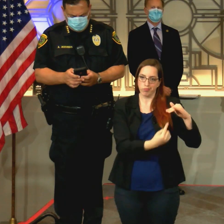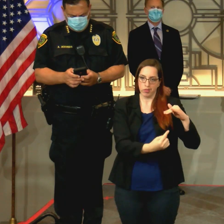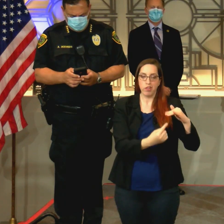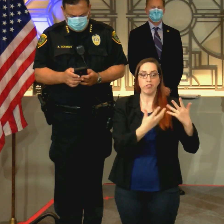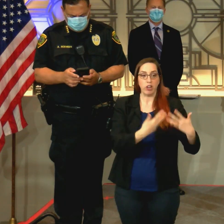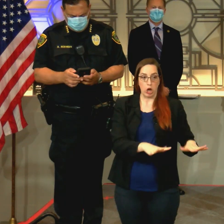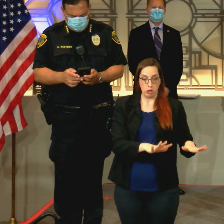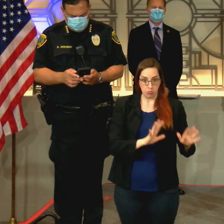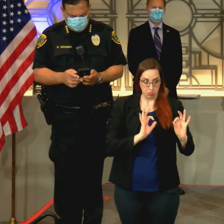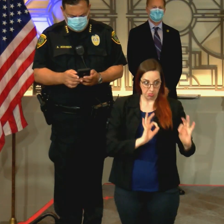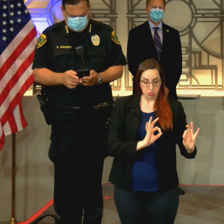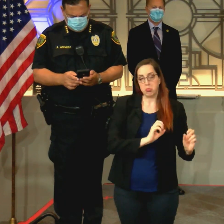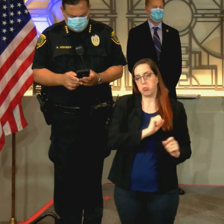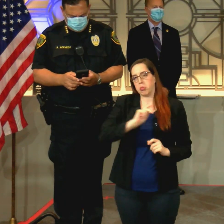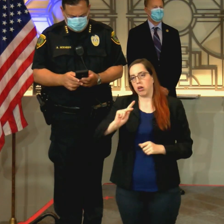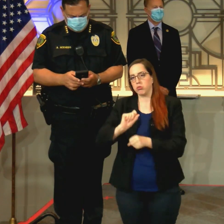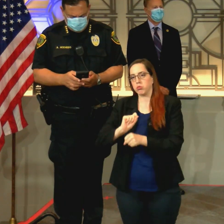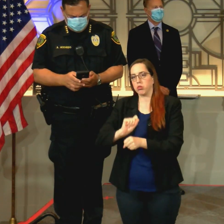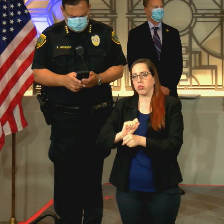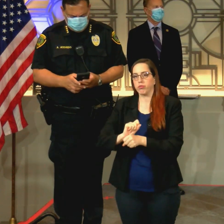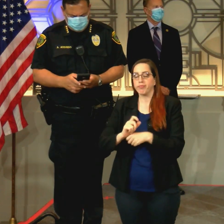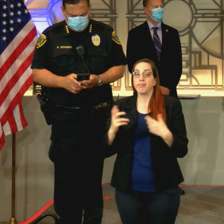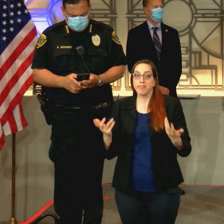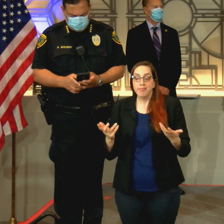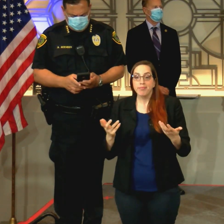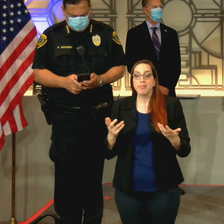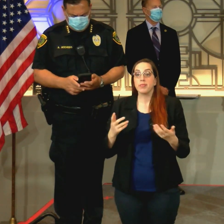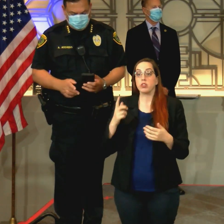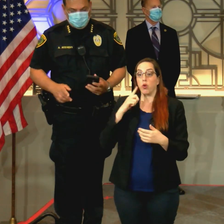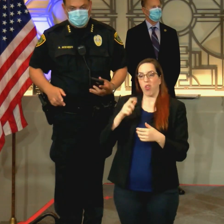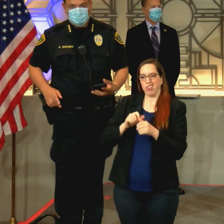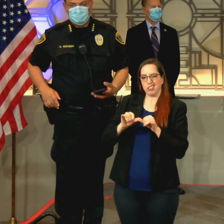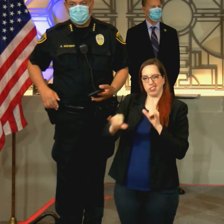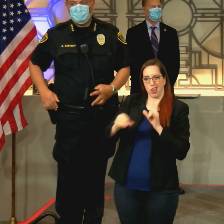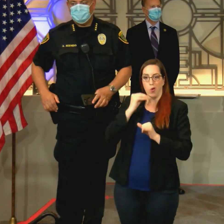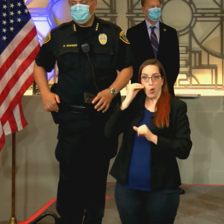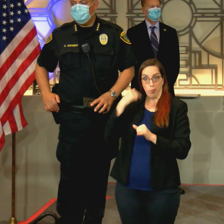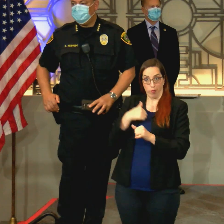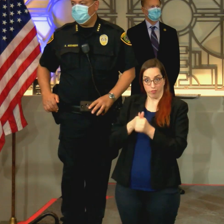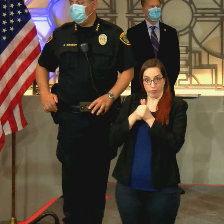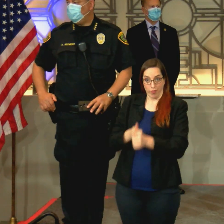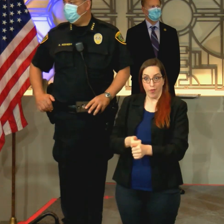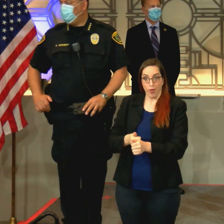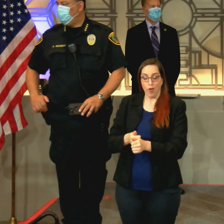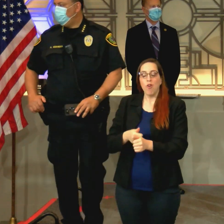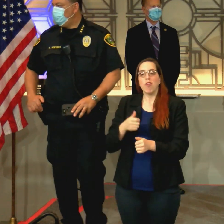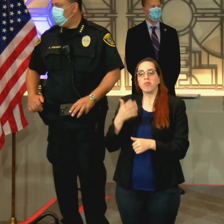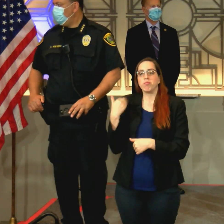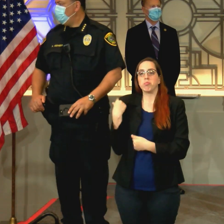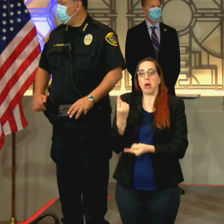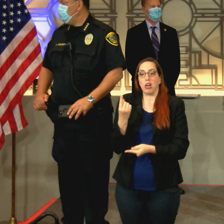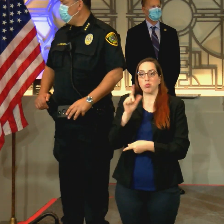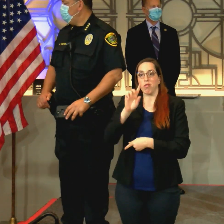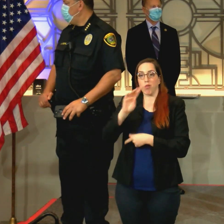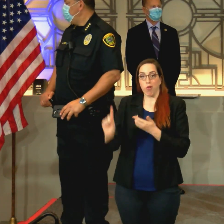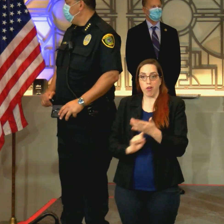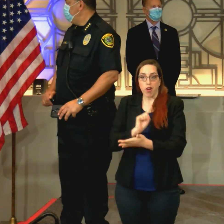work. In regards to the compliance to the stay-home order, we've had, in the last 24 hours, we've